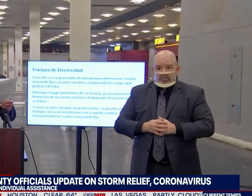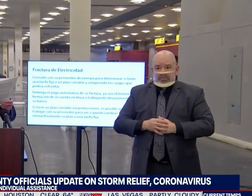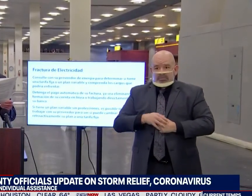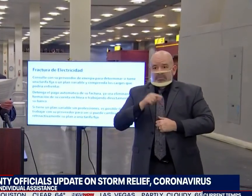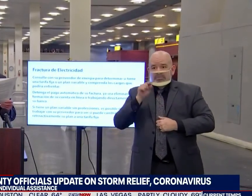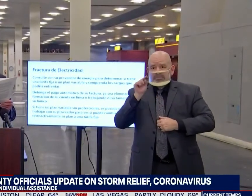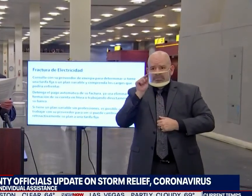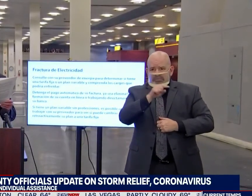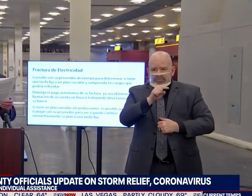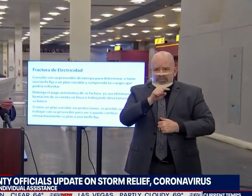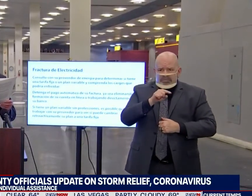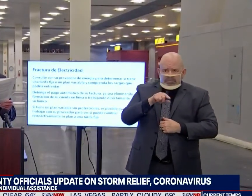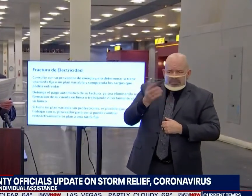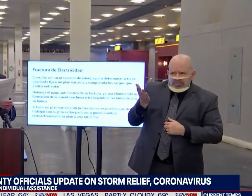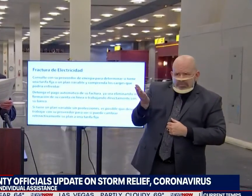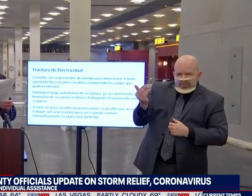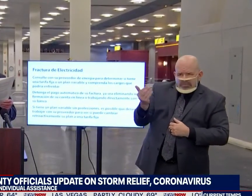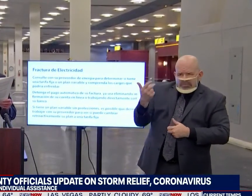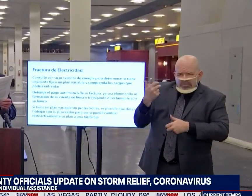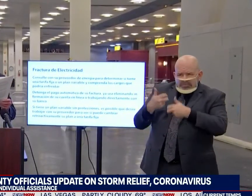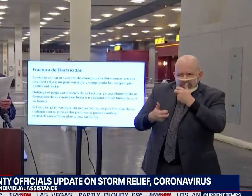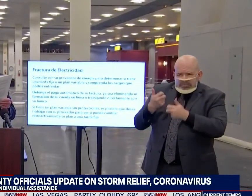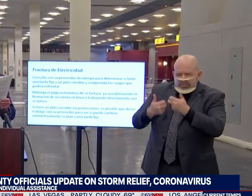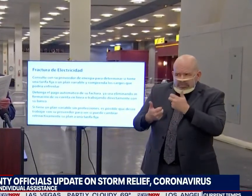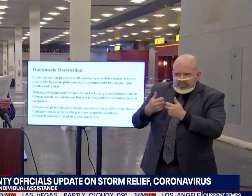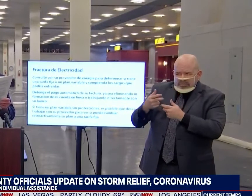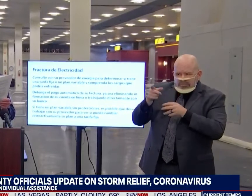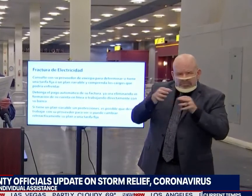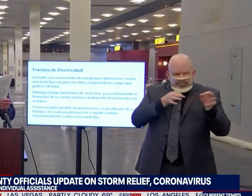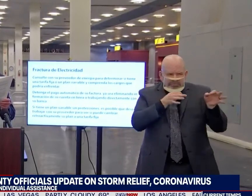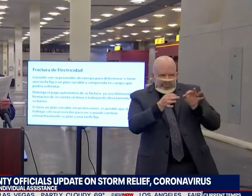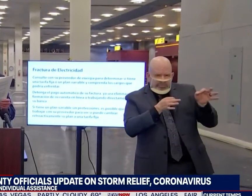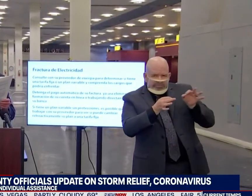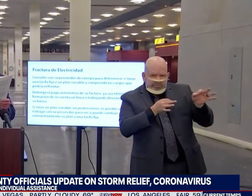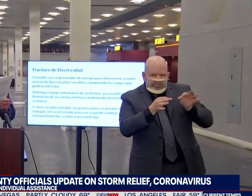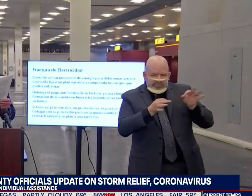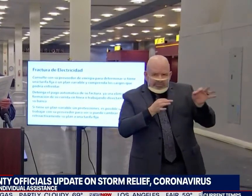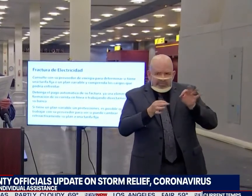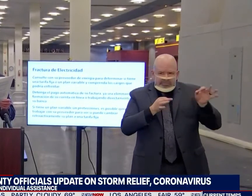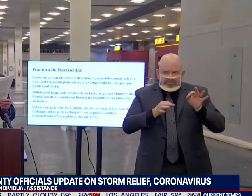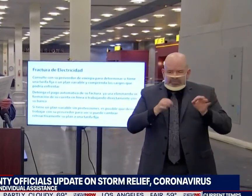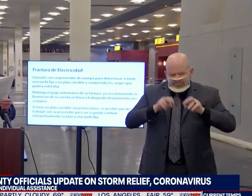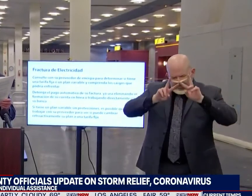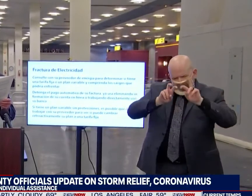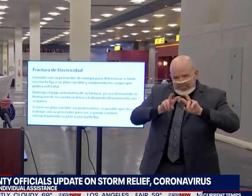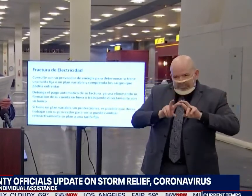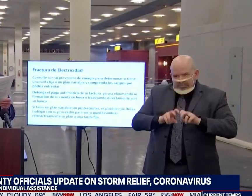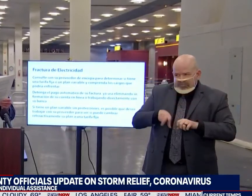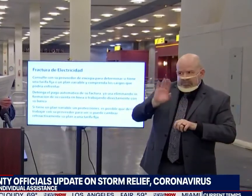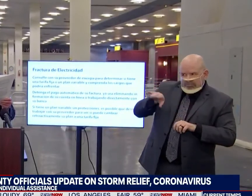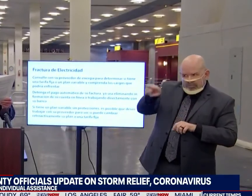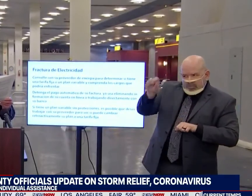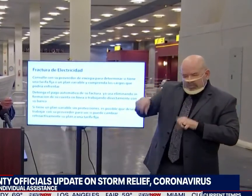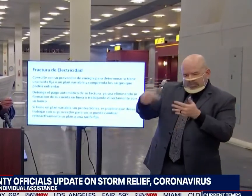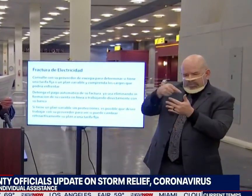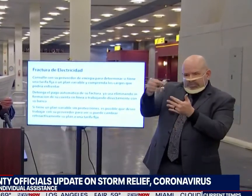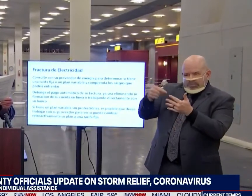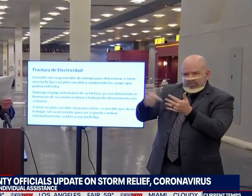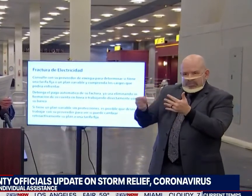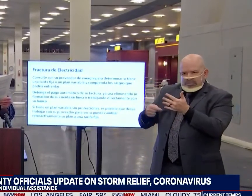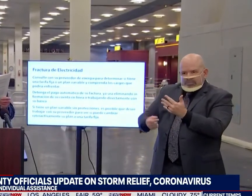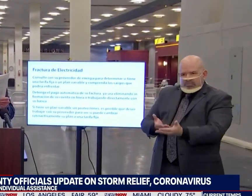where or how to apply for energy assistance. That toll-free number is, and hopefully we've got all